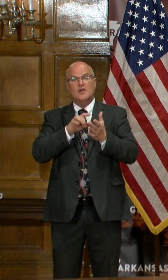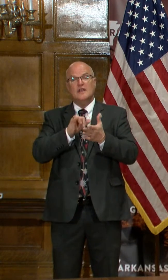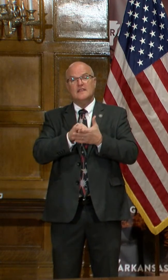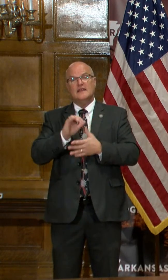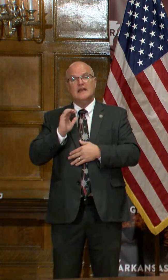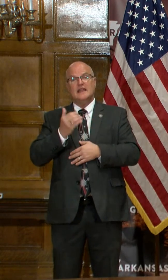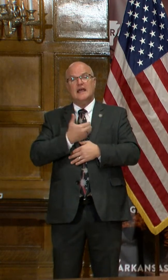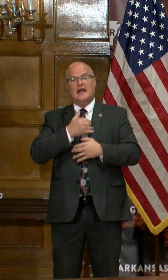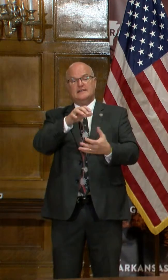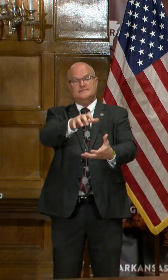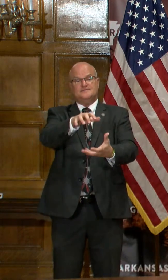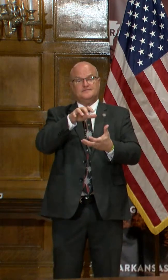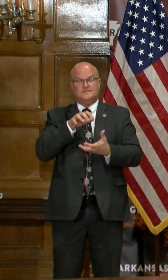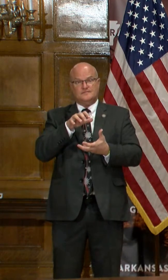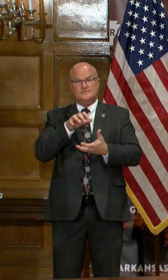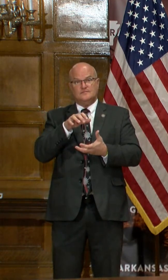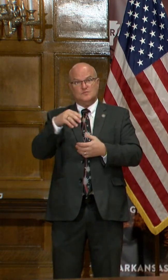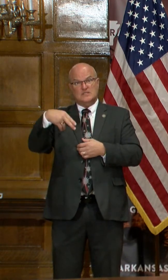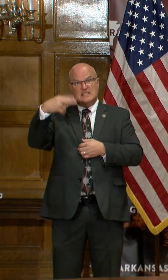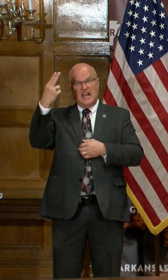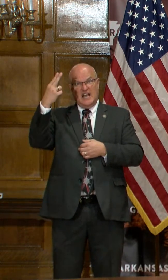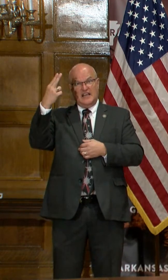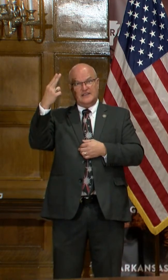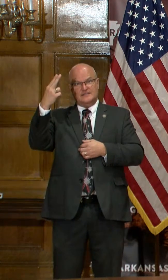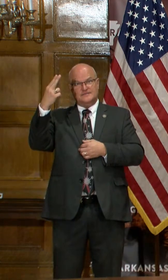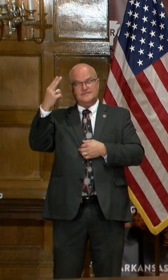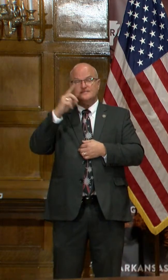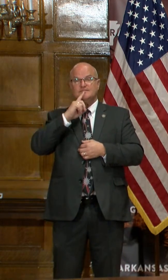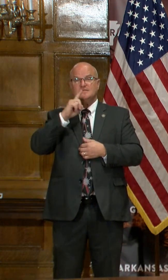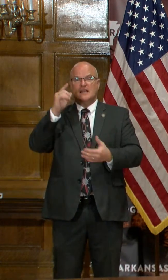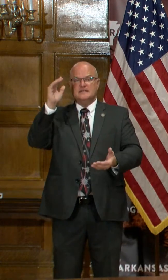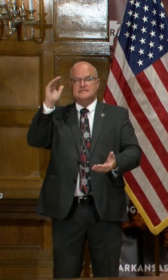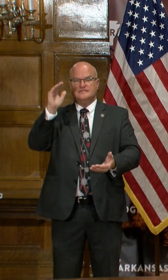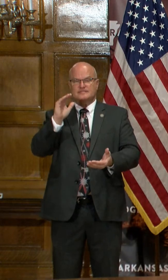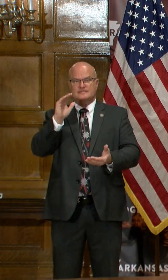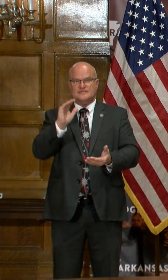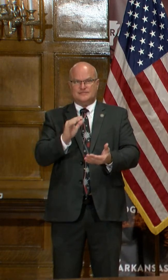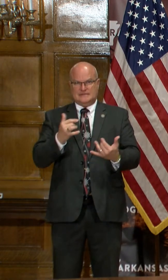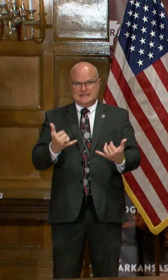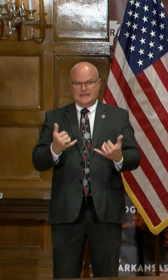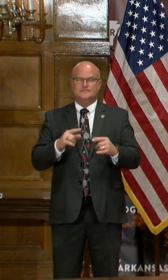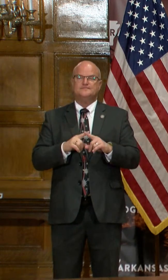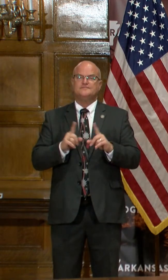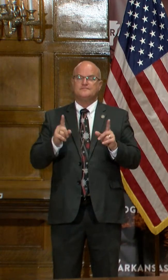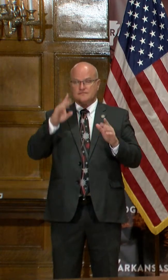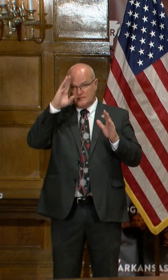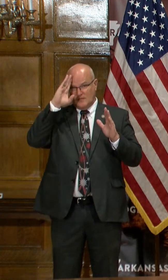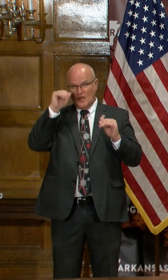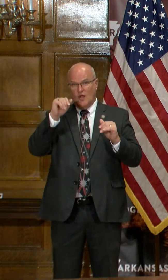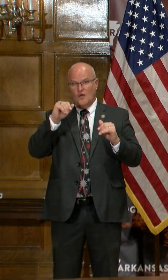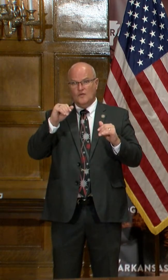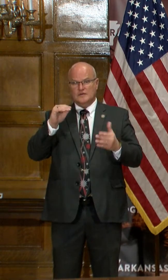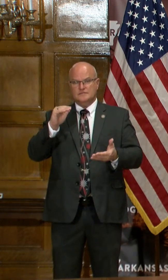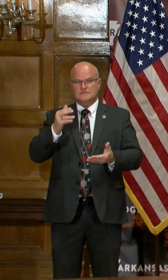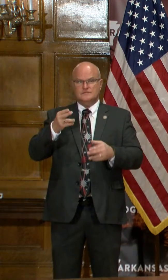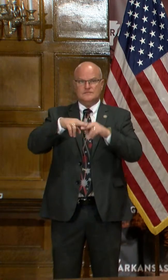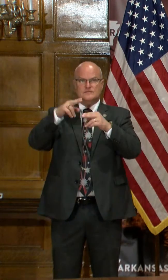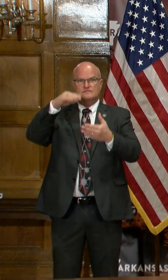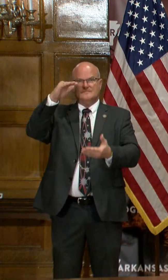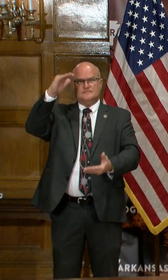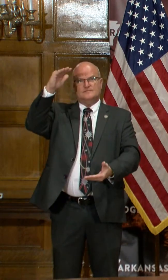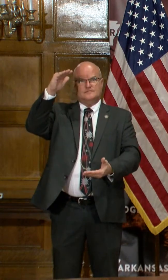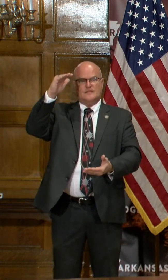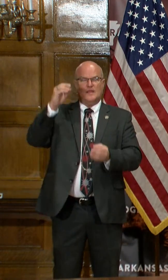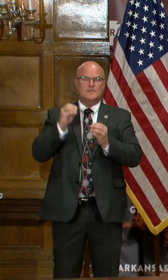our allocation early on was higher, and it's actually been reduced some, but I'm hopeful that it will come